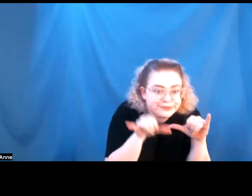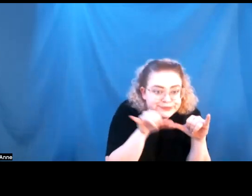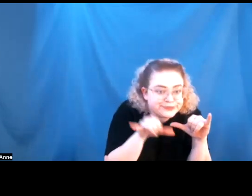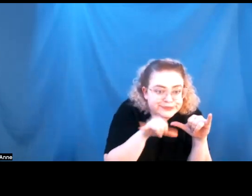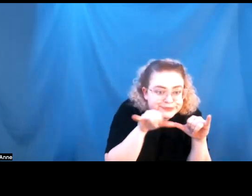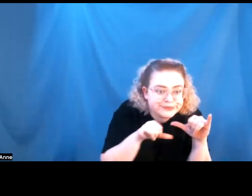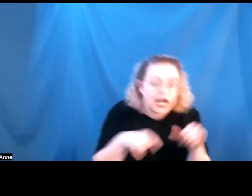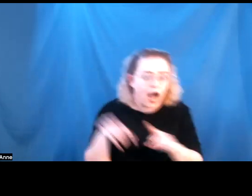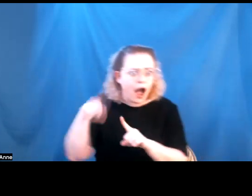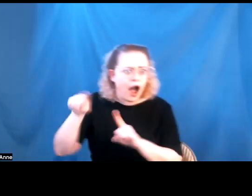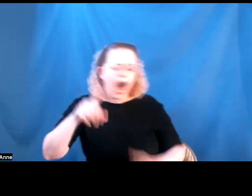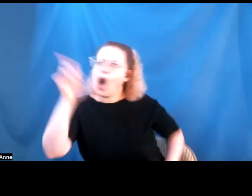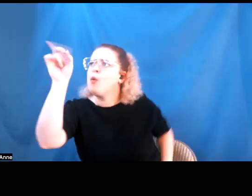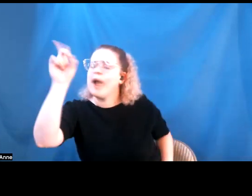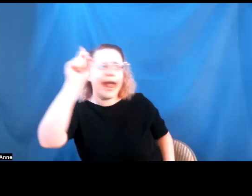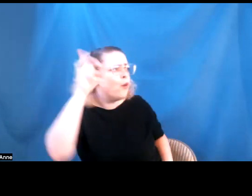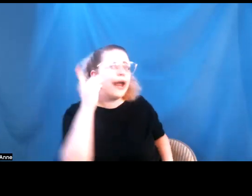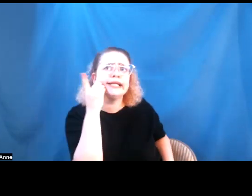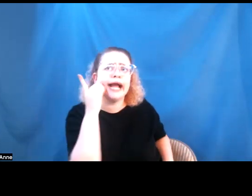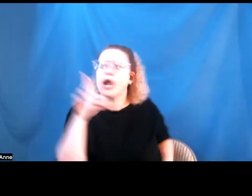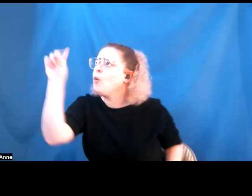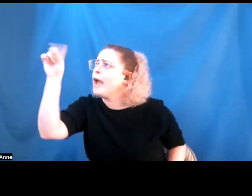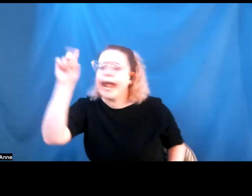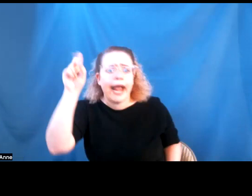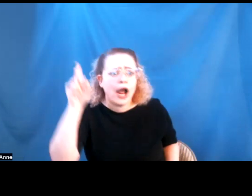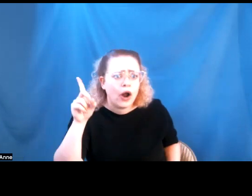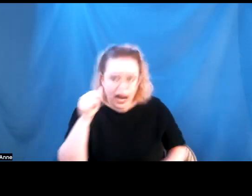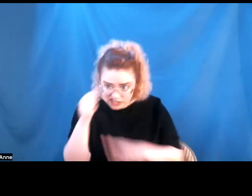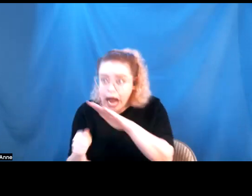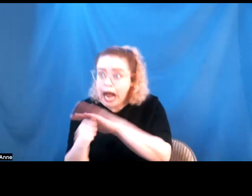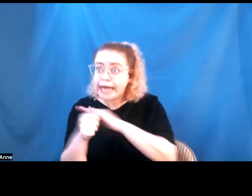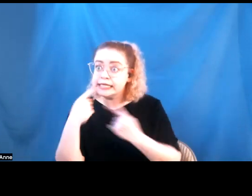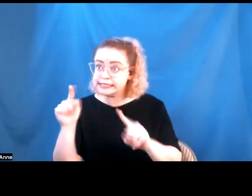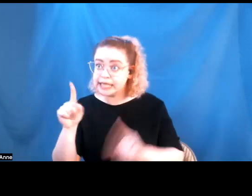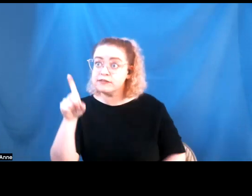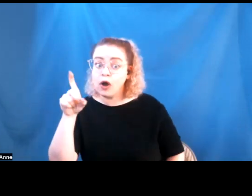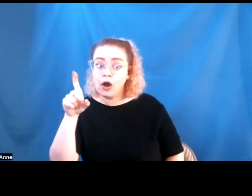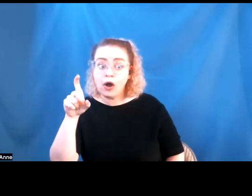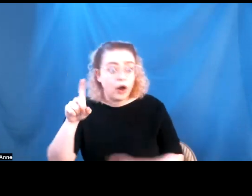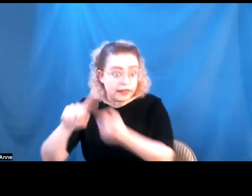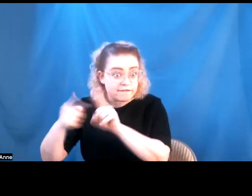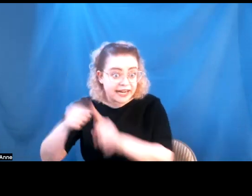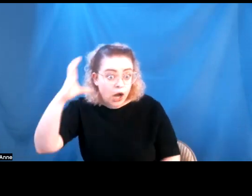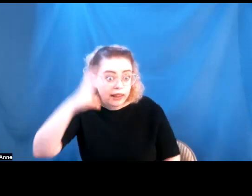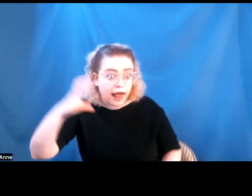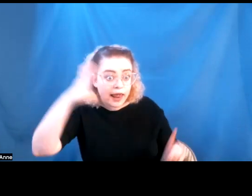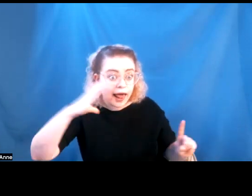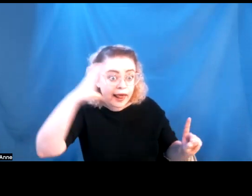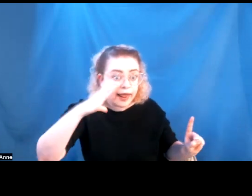she go? Is she hiding? Is the other friends looking?